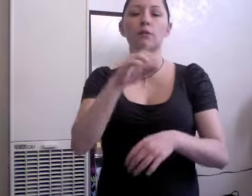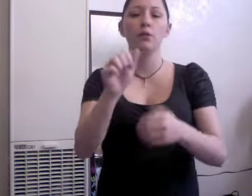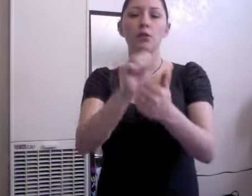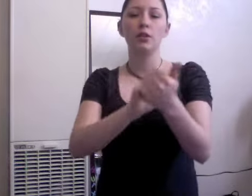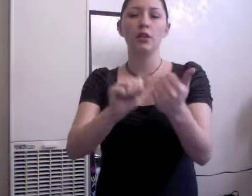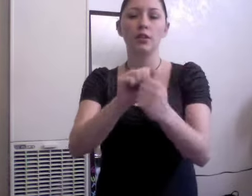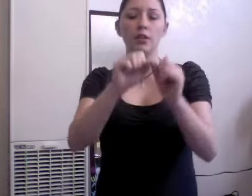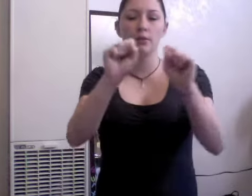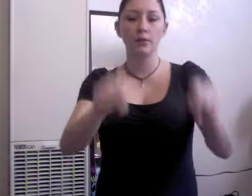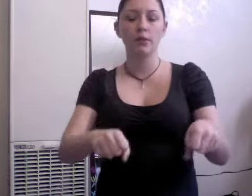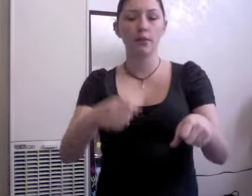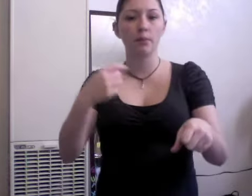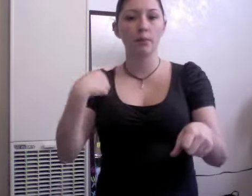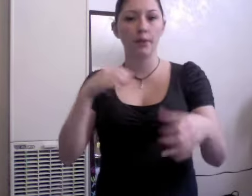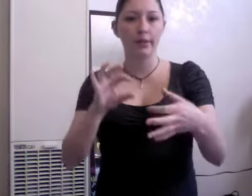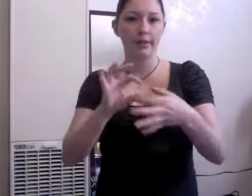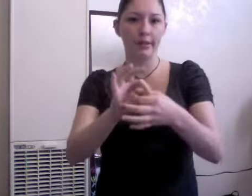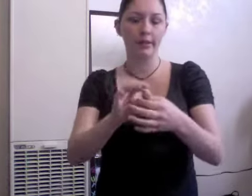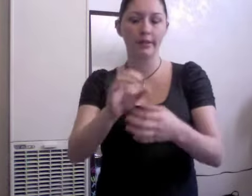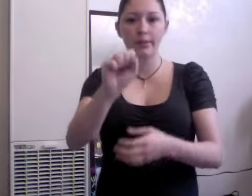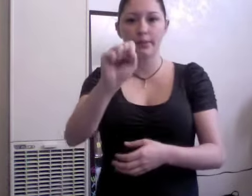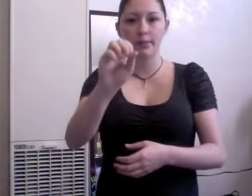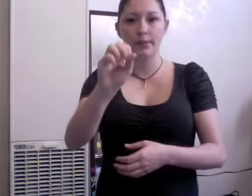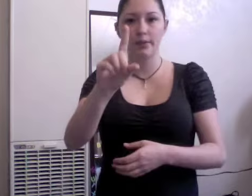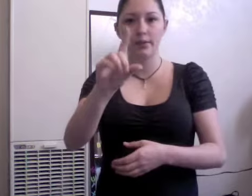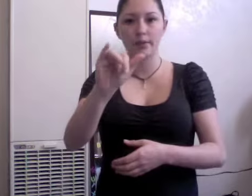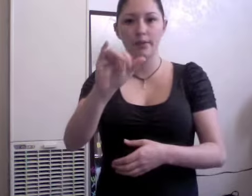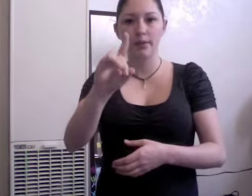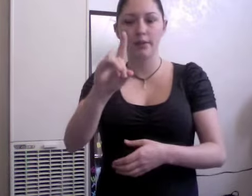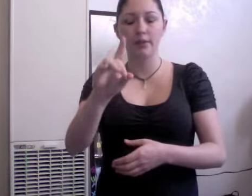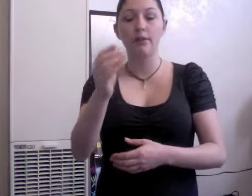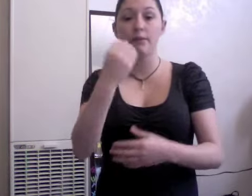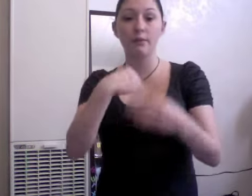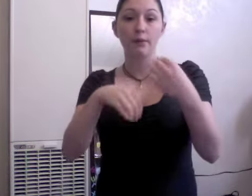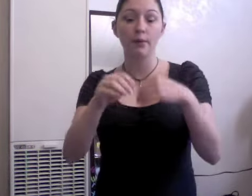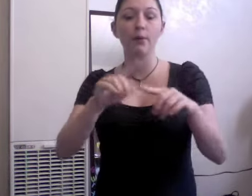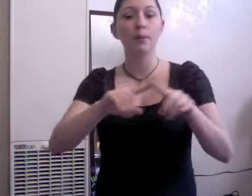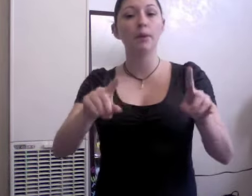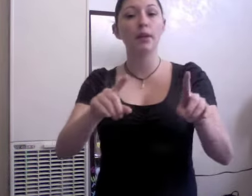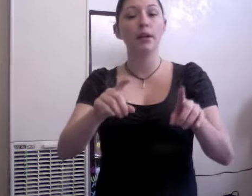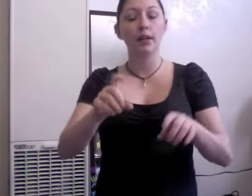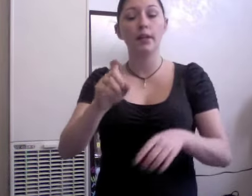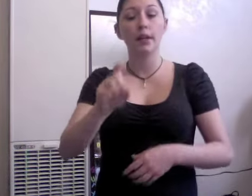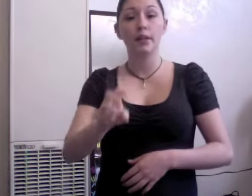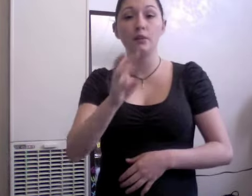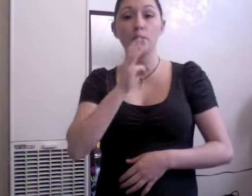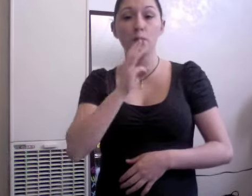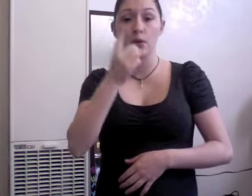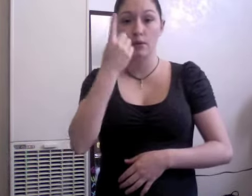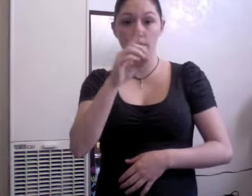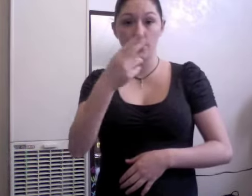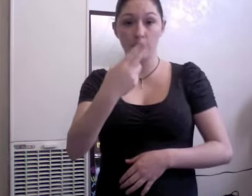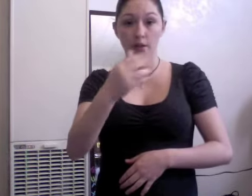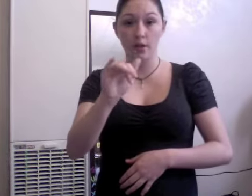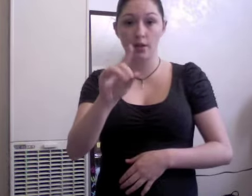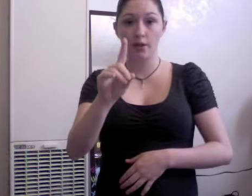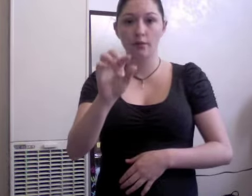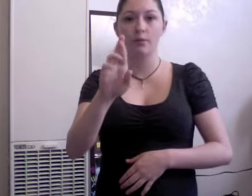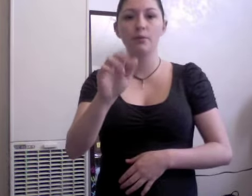it's also through your digestive system where your body gets all the water and other liquids it needs to remain properly hydrated. Okay, so